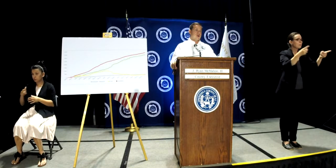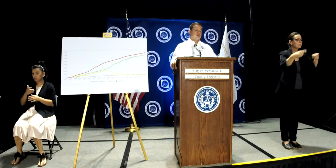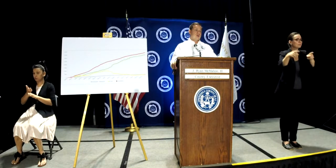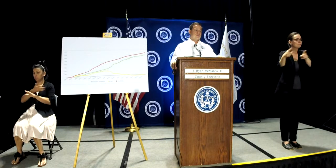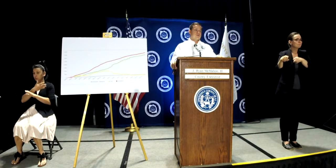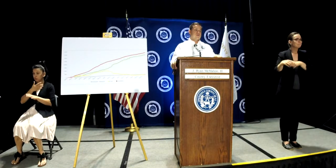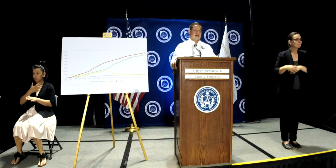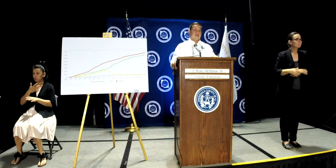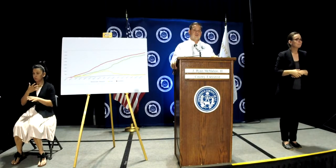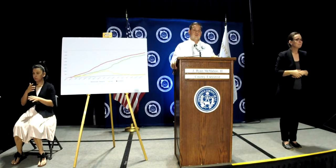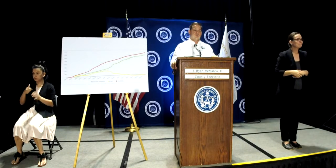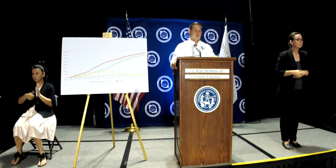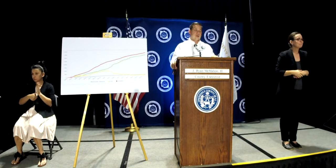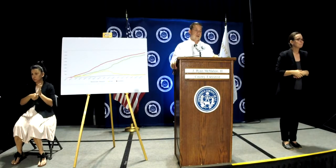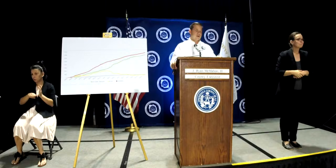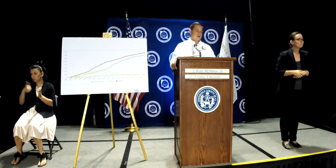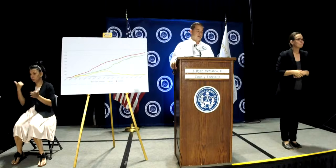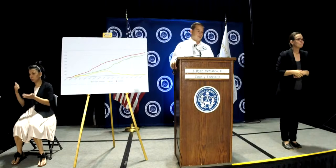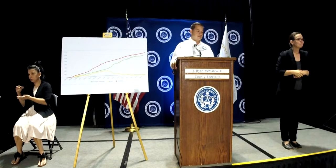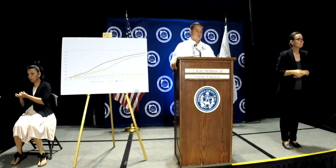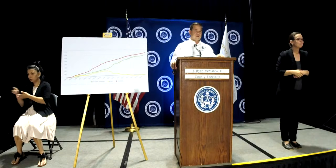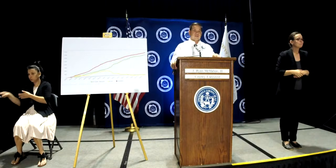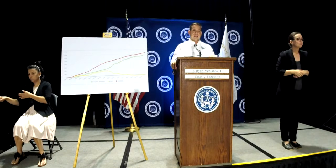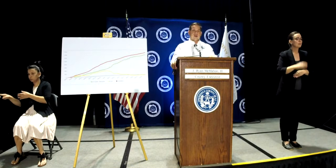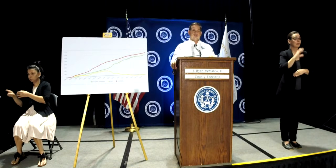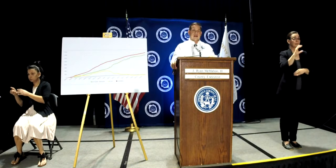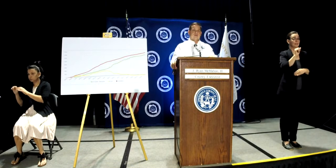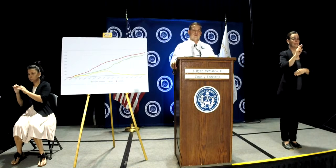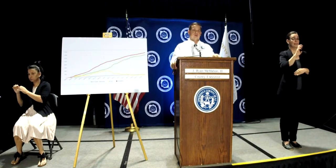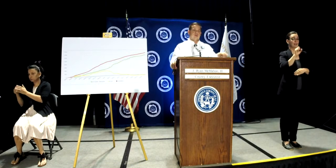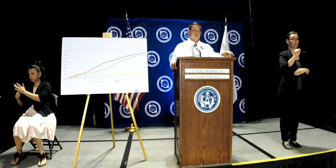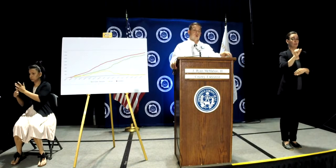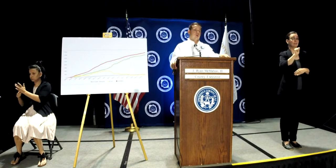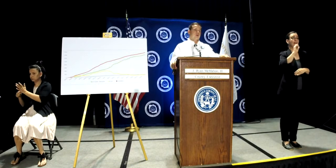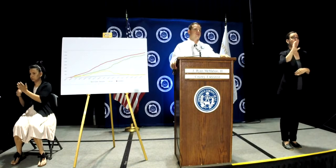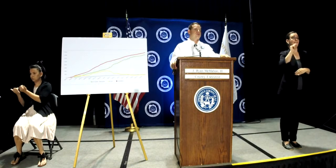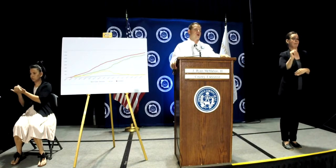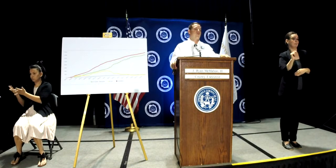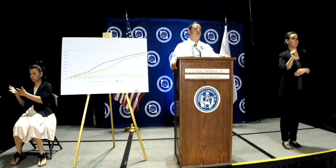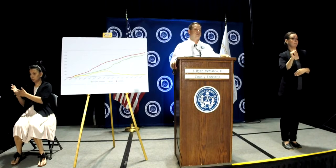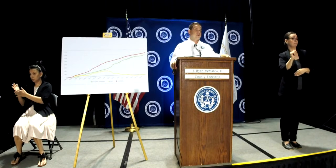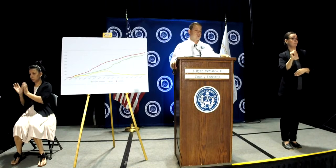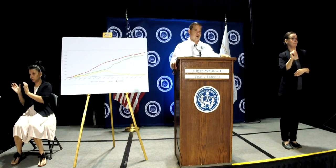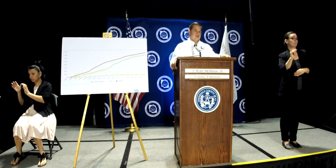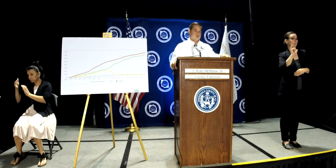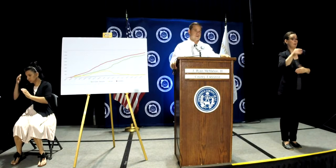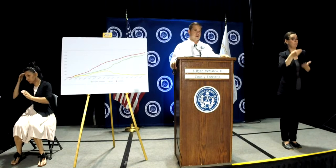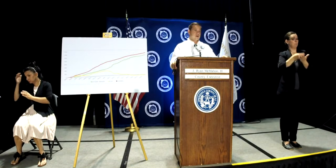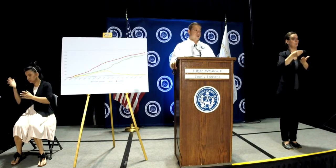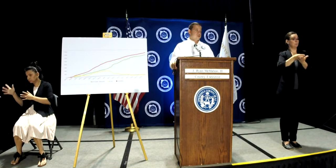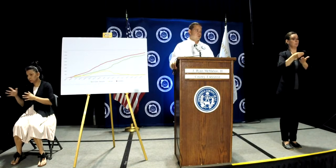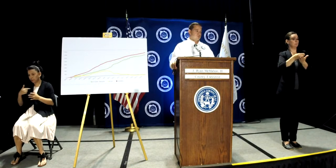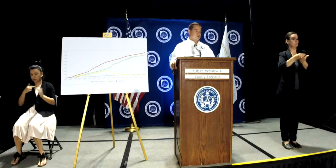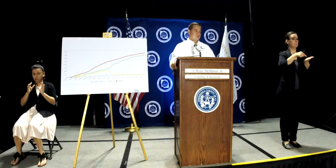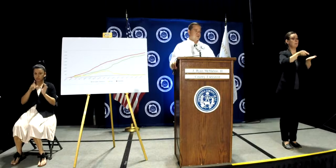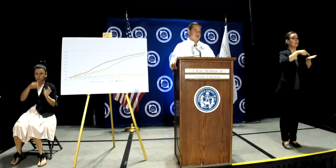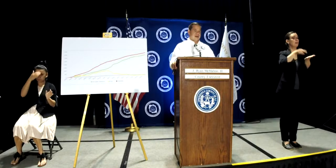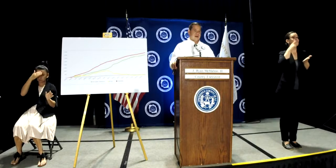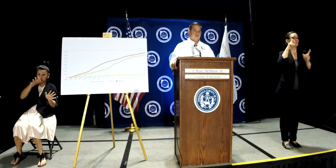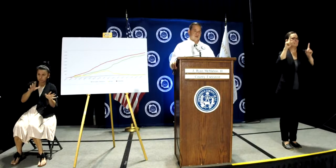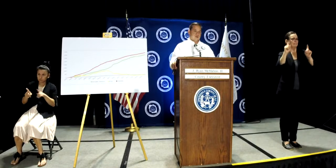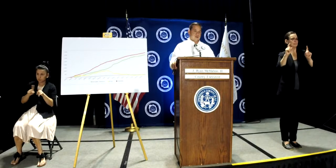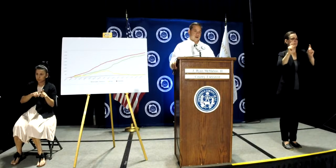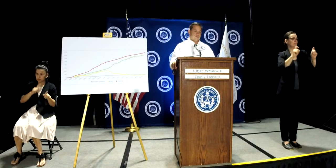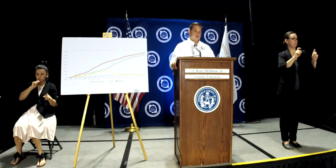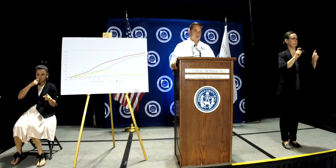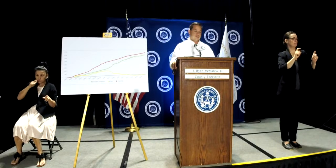saying record numbers of tests over the weekend. That's because CARES Act funding is going and just covering these costs. So the regions that